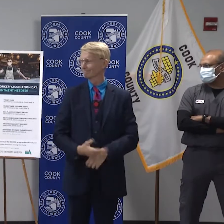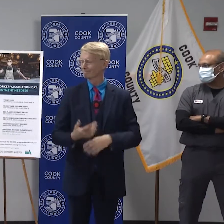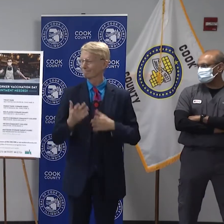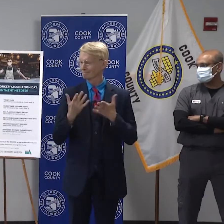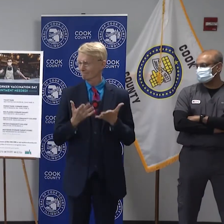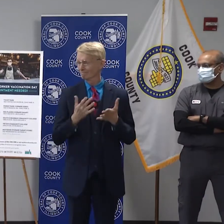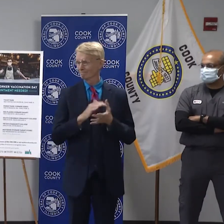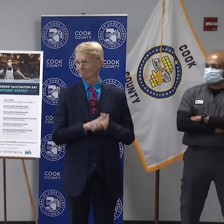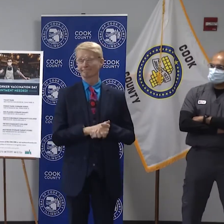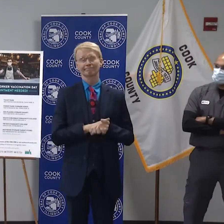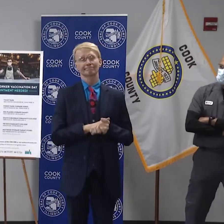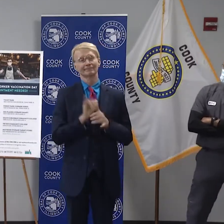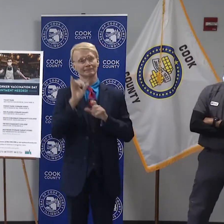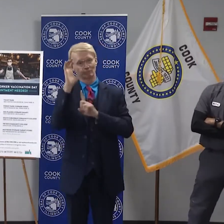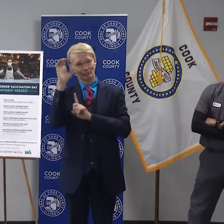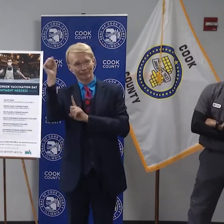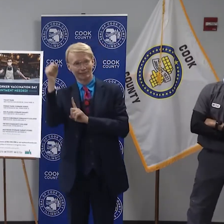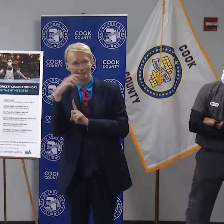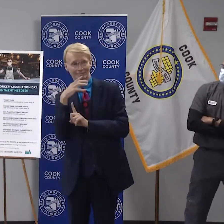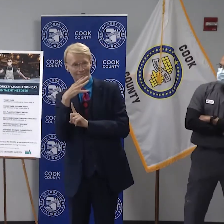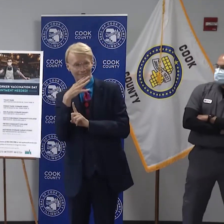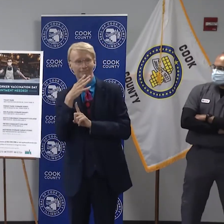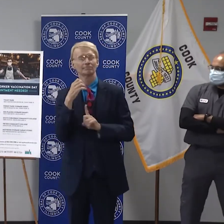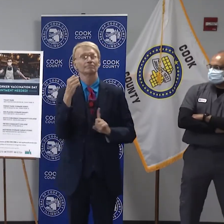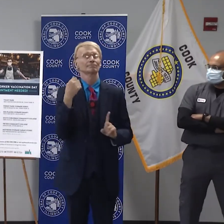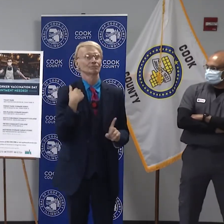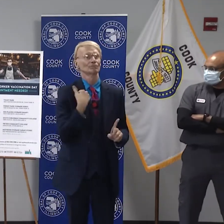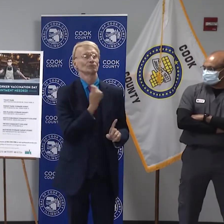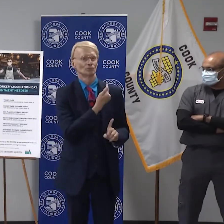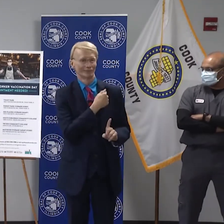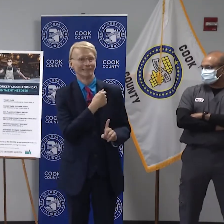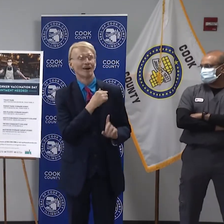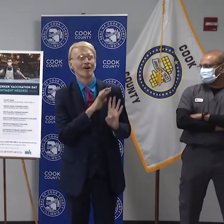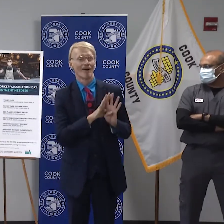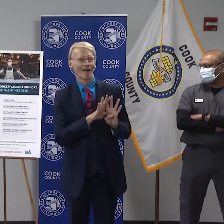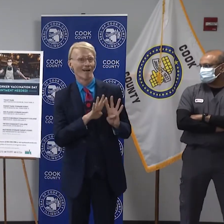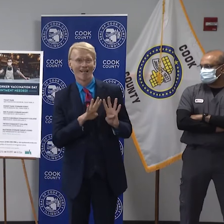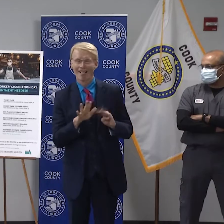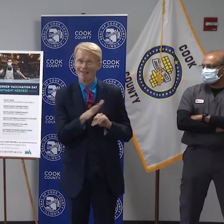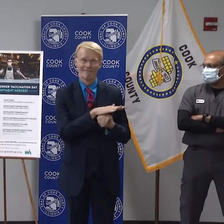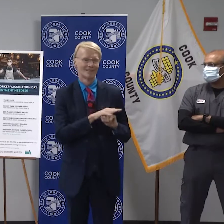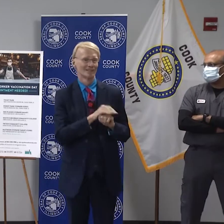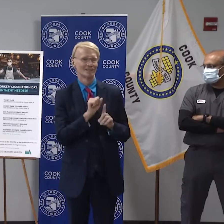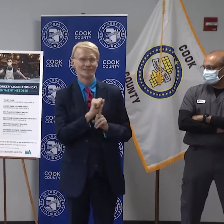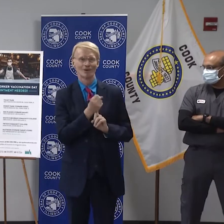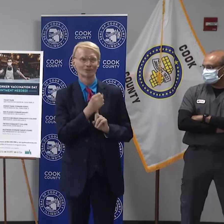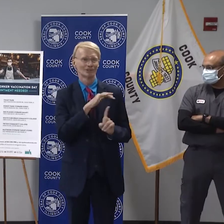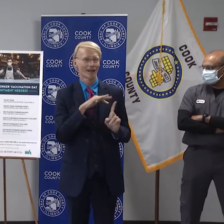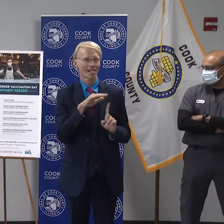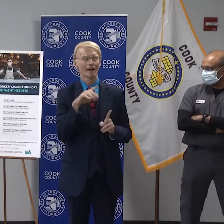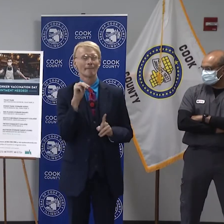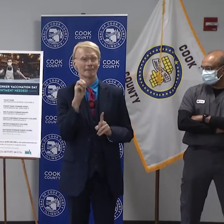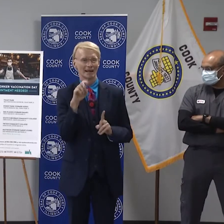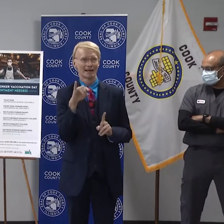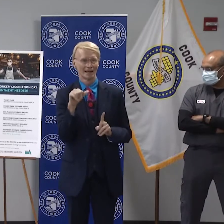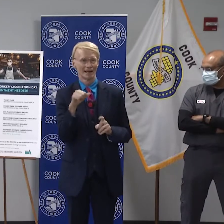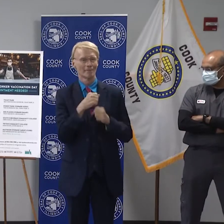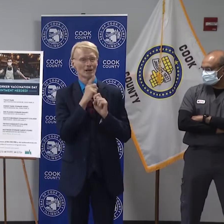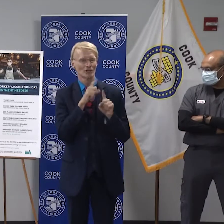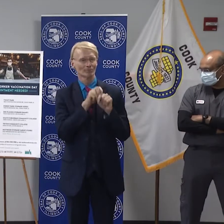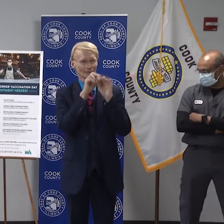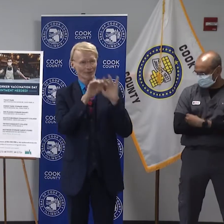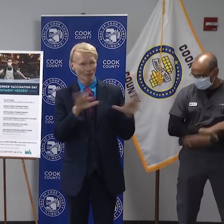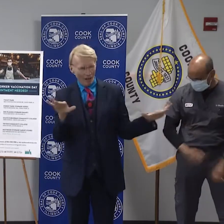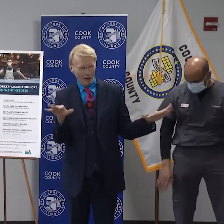So as President Preckwinkle just said, we are all over social media making sure we're getting this out to all